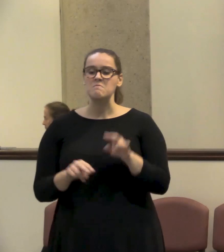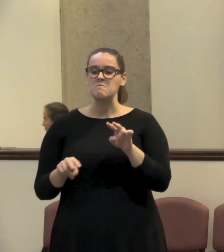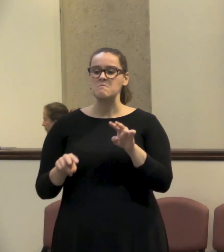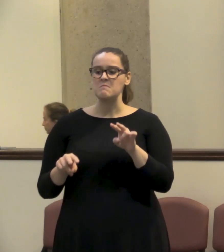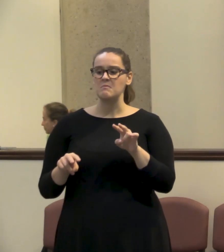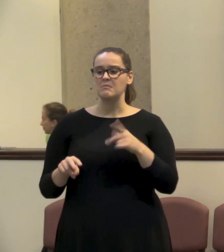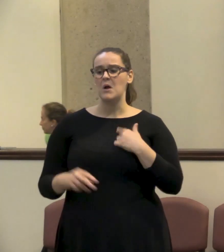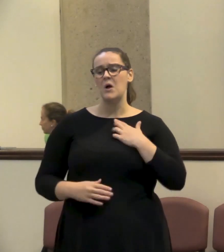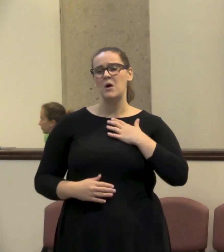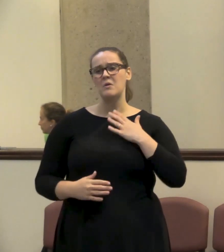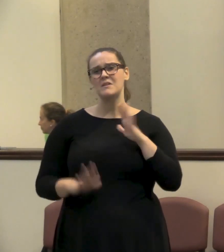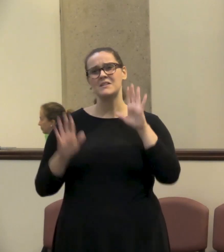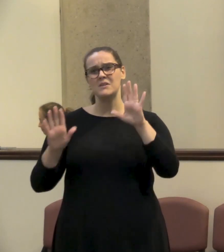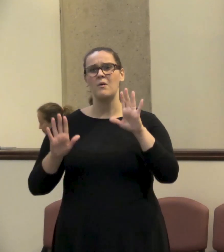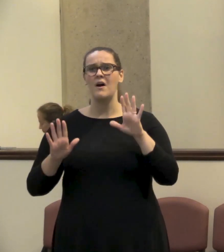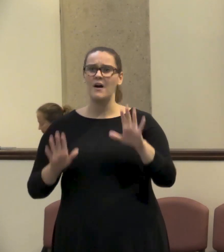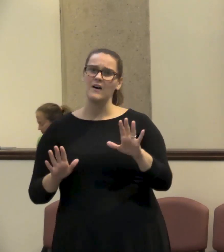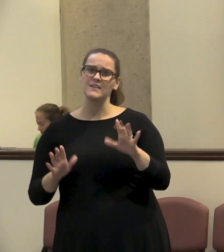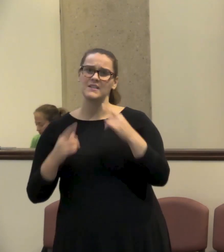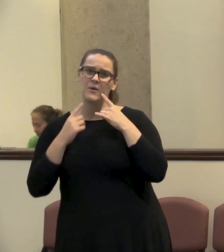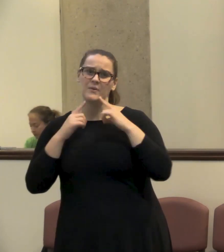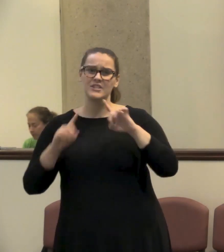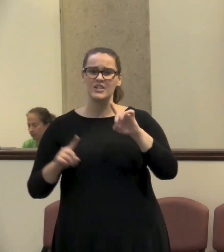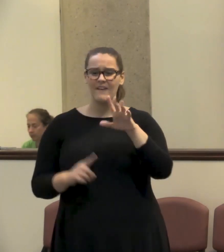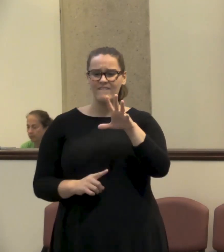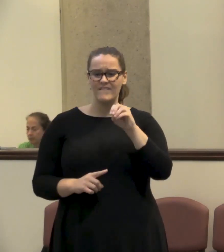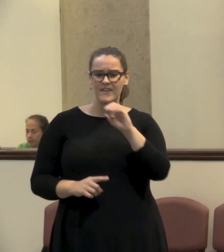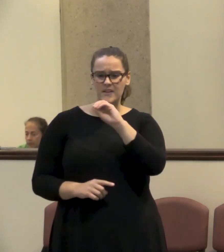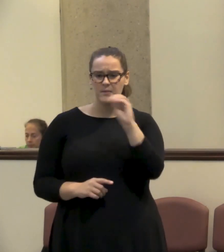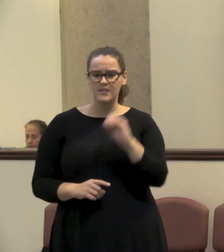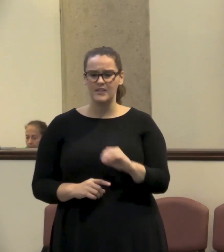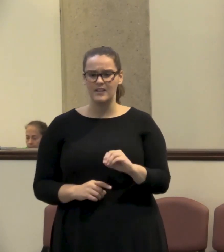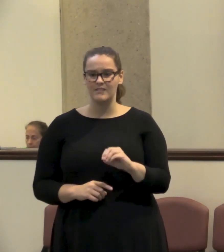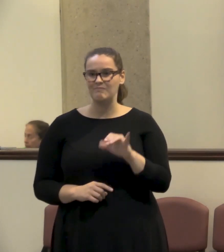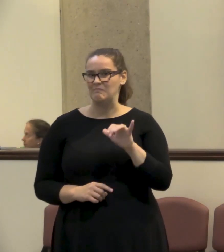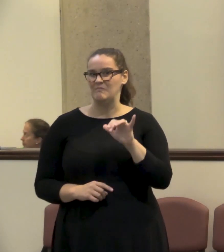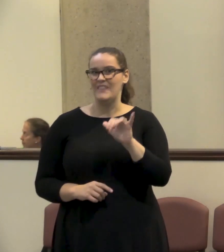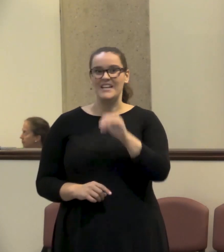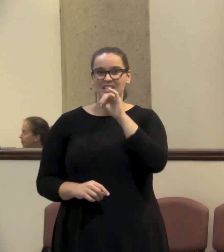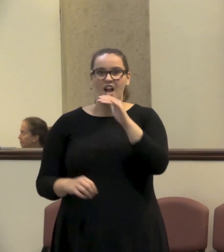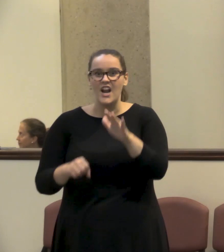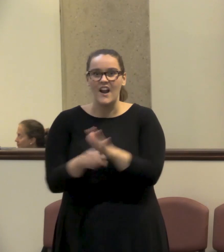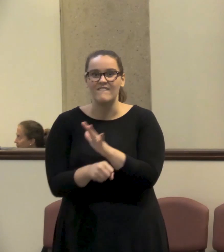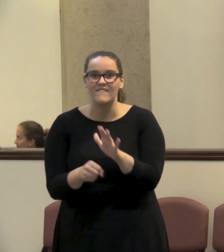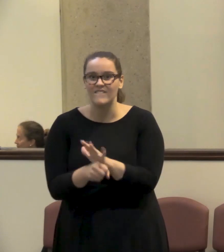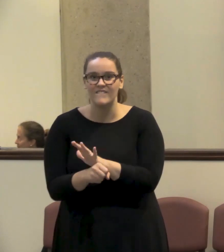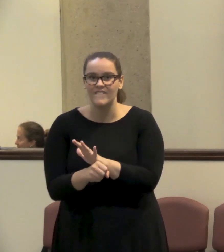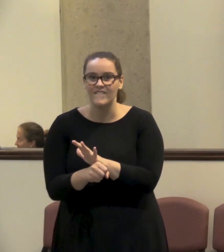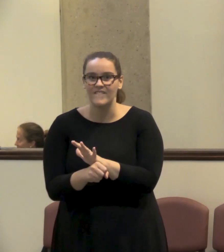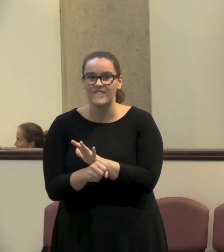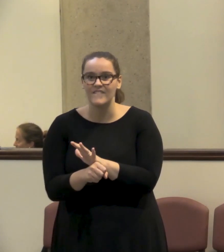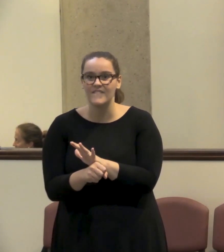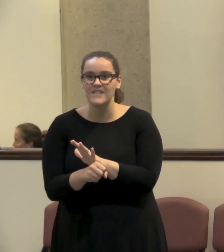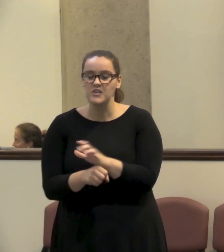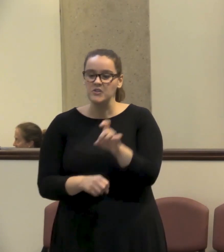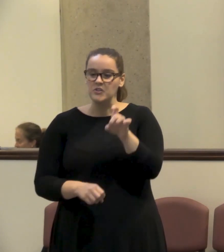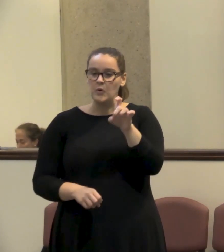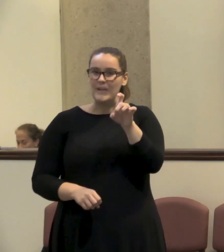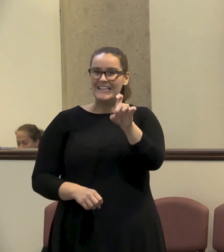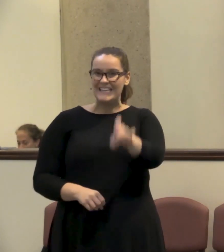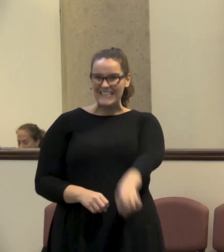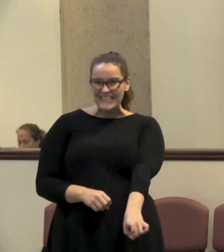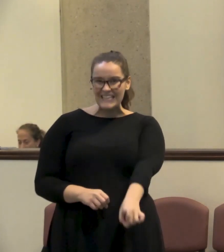reduction, because we know 50% by 2035 isn't going to get the job done. So sometimes you have to set an impossible